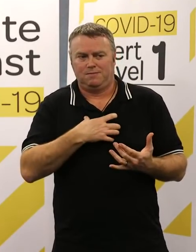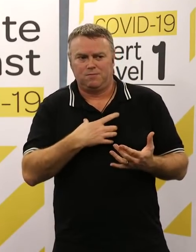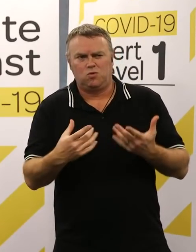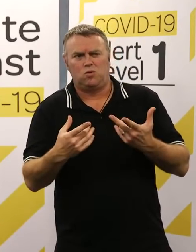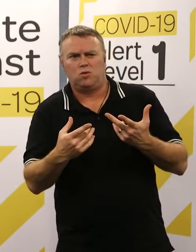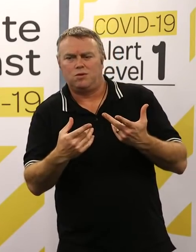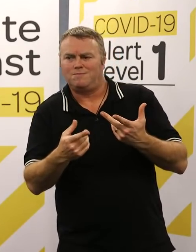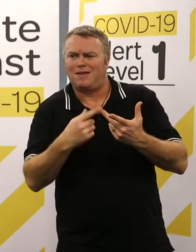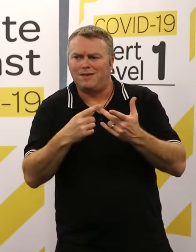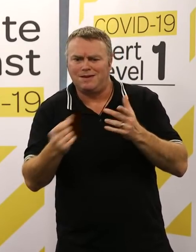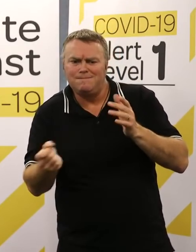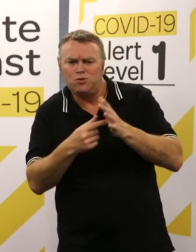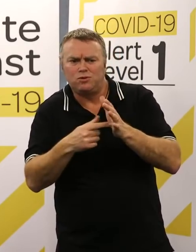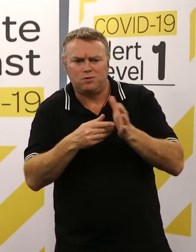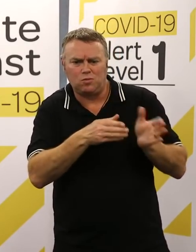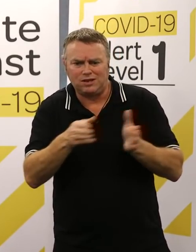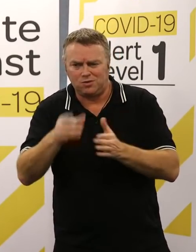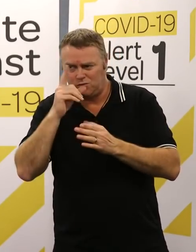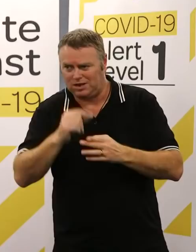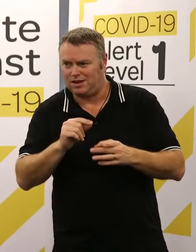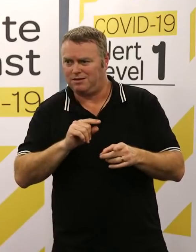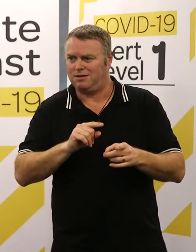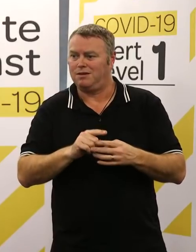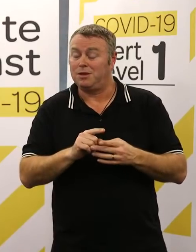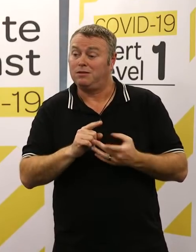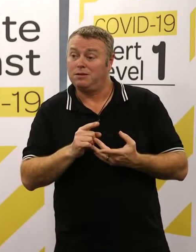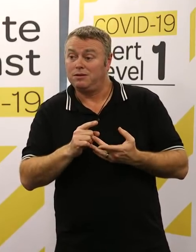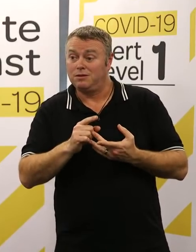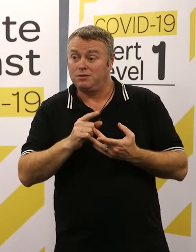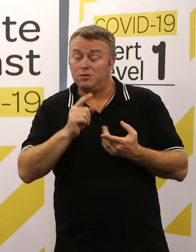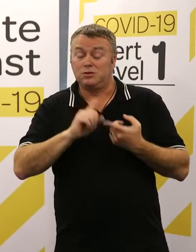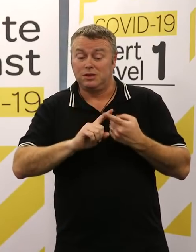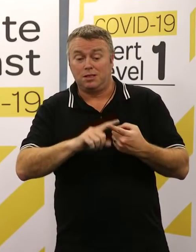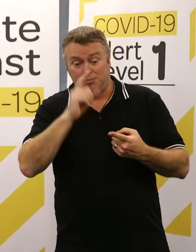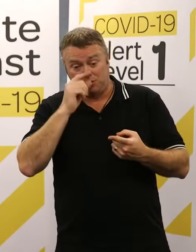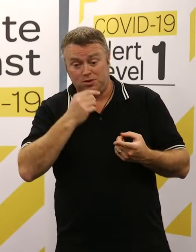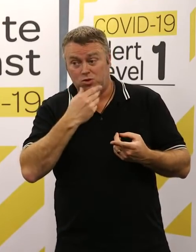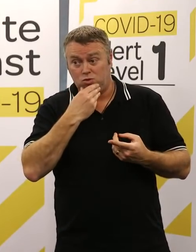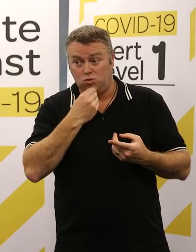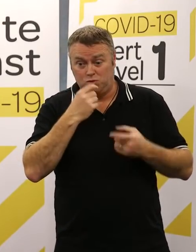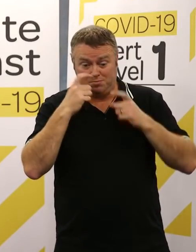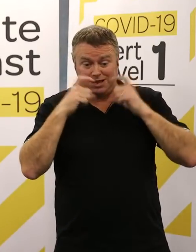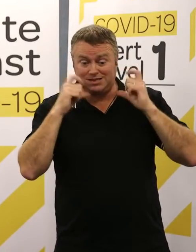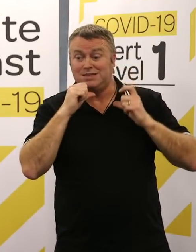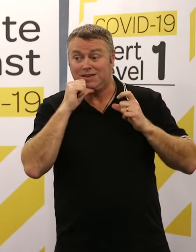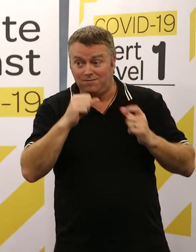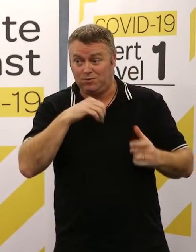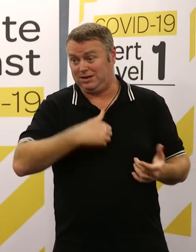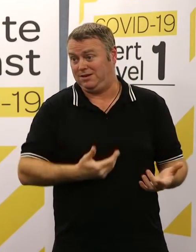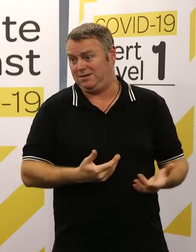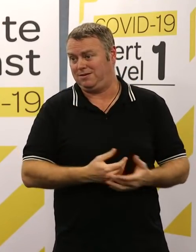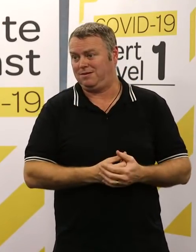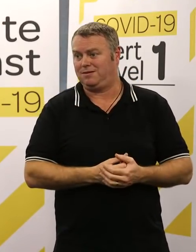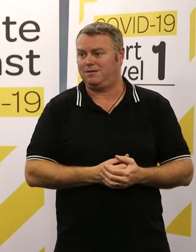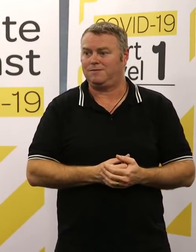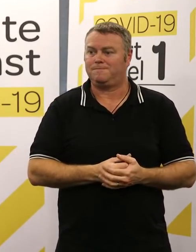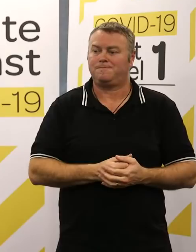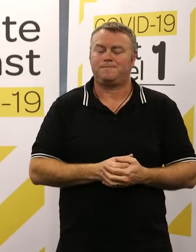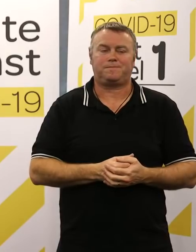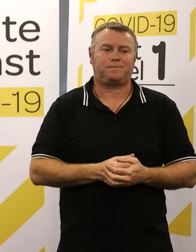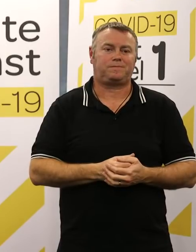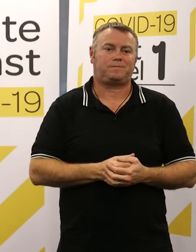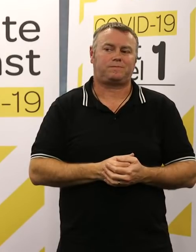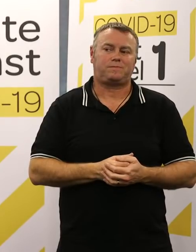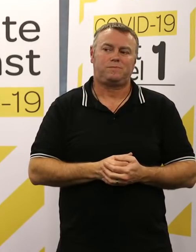mass masking, but it's certainly not off the table. Do you have plans and capacity to be able to roll out, if there is suddenly sort of a case of tomorrow's community